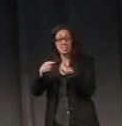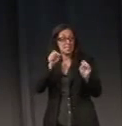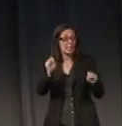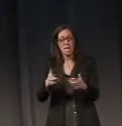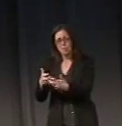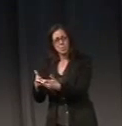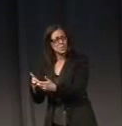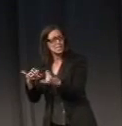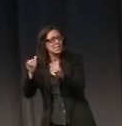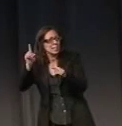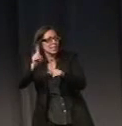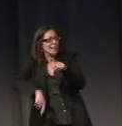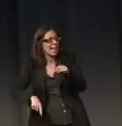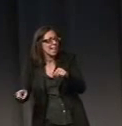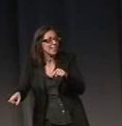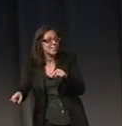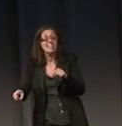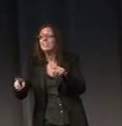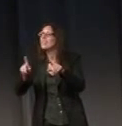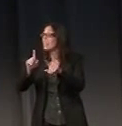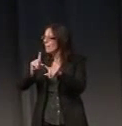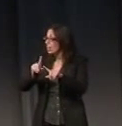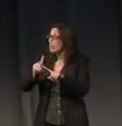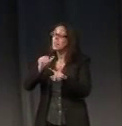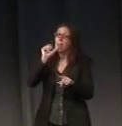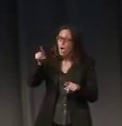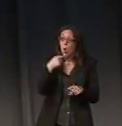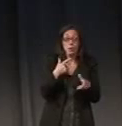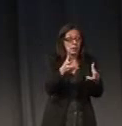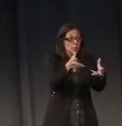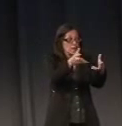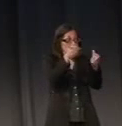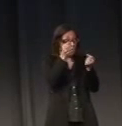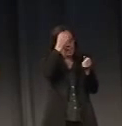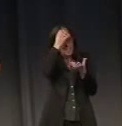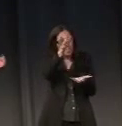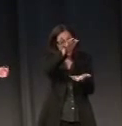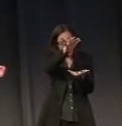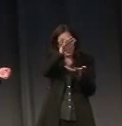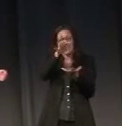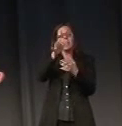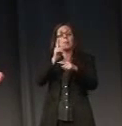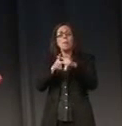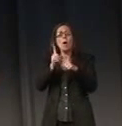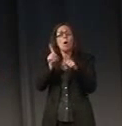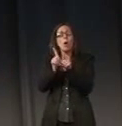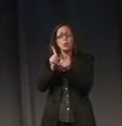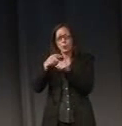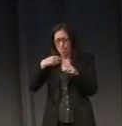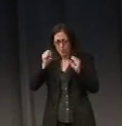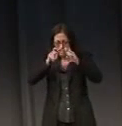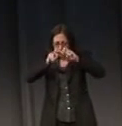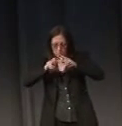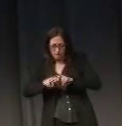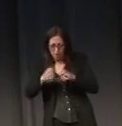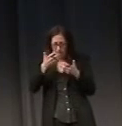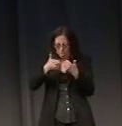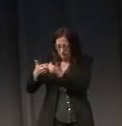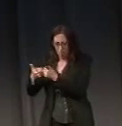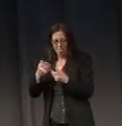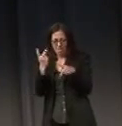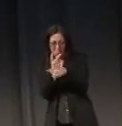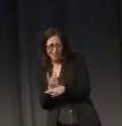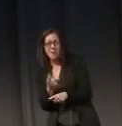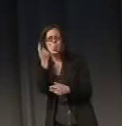it. So the problem is that we're all endowed with this thing that enables us to see and experience the world, and then we have to try and use